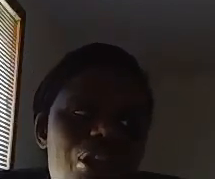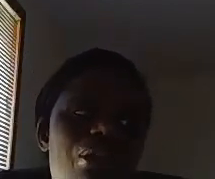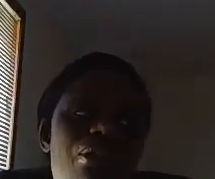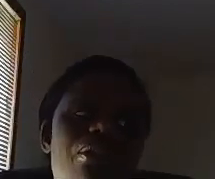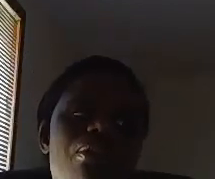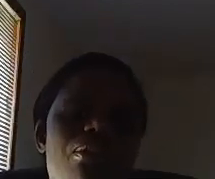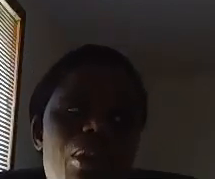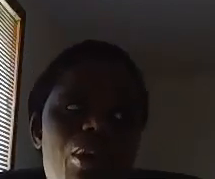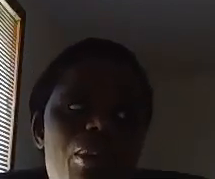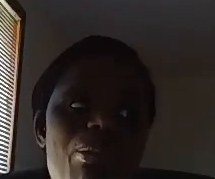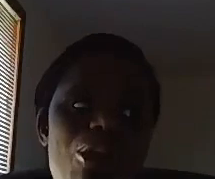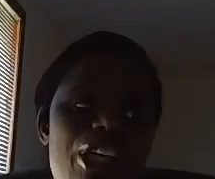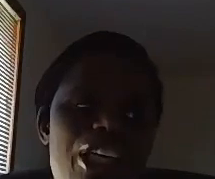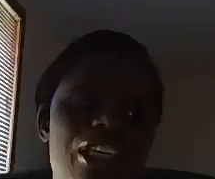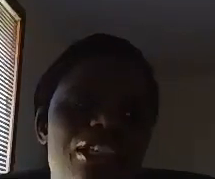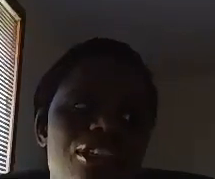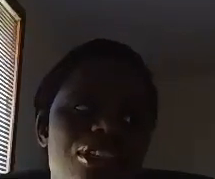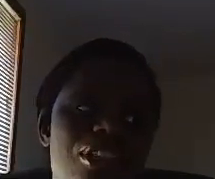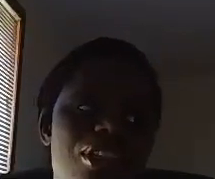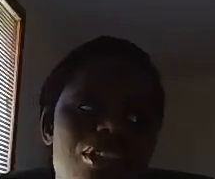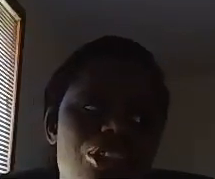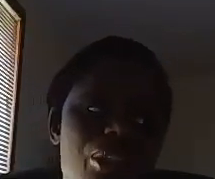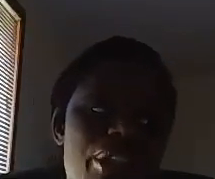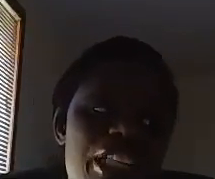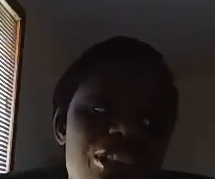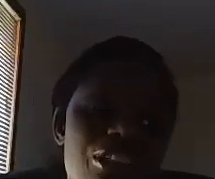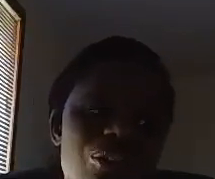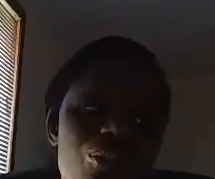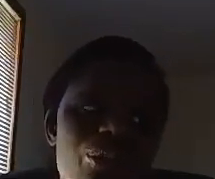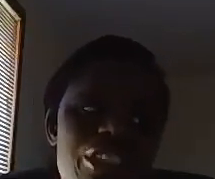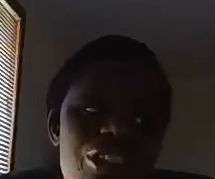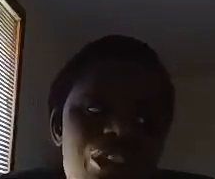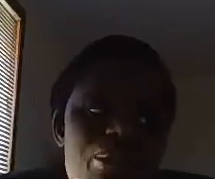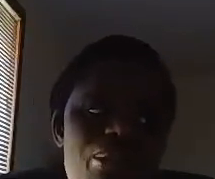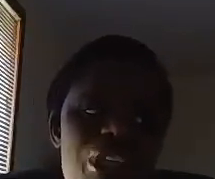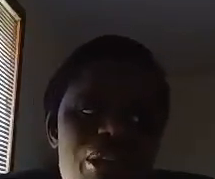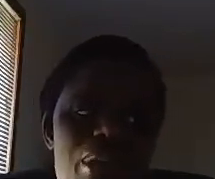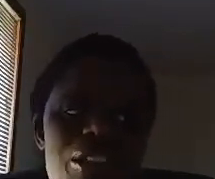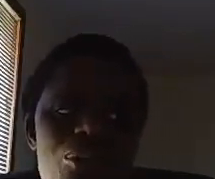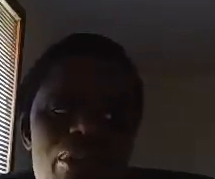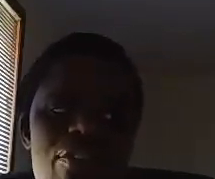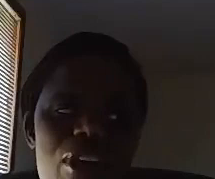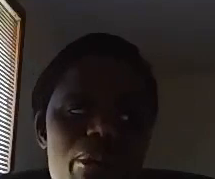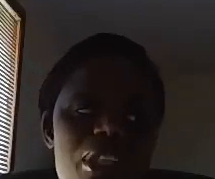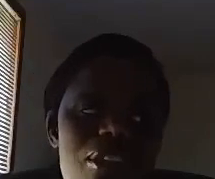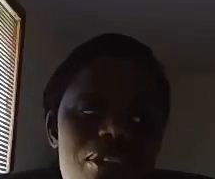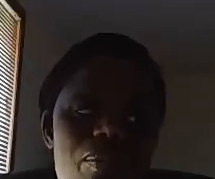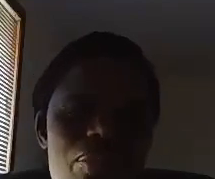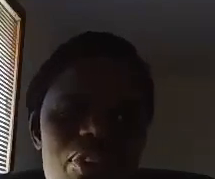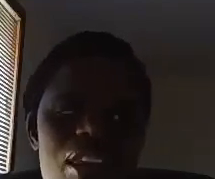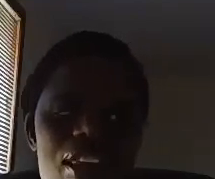sure no bullying, discrimination, racism in my school